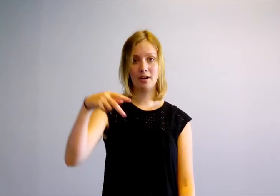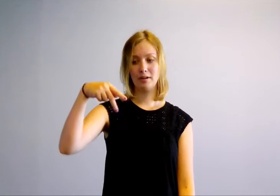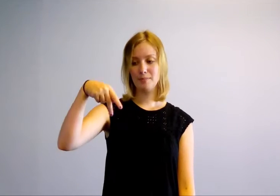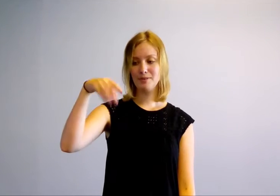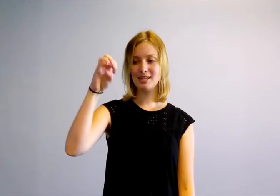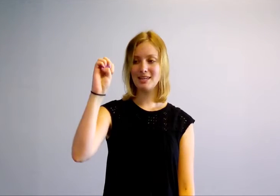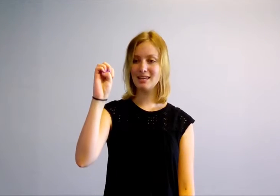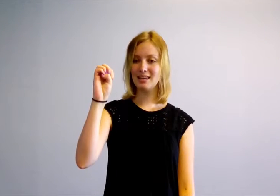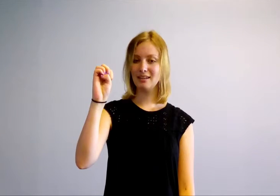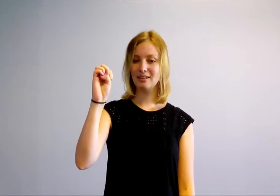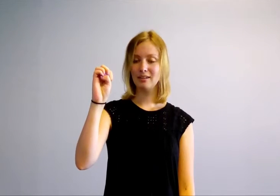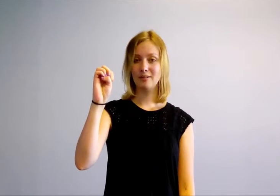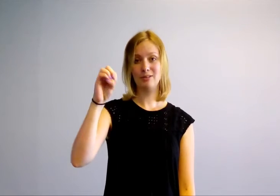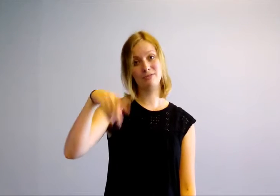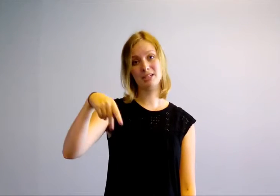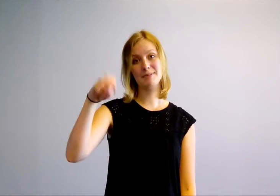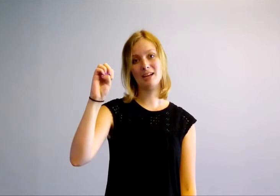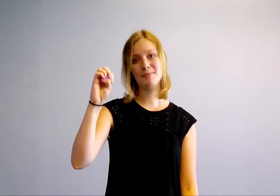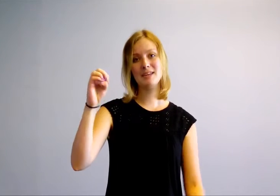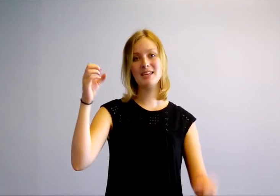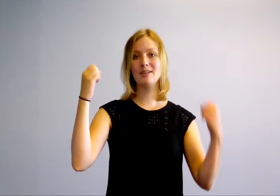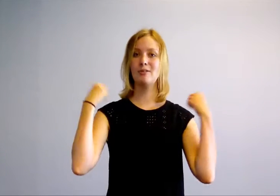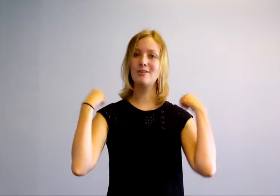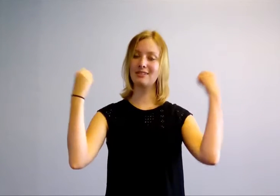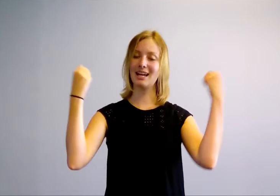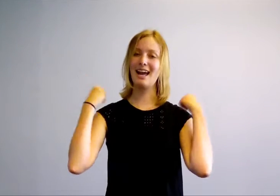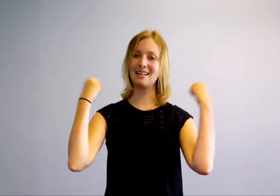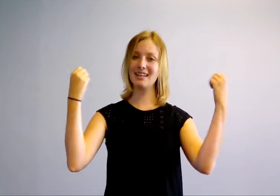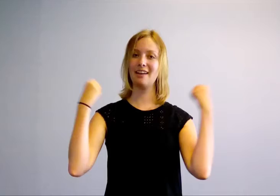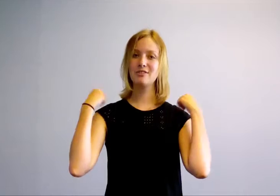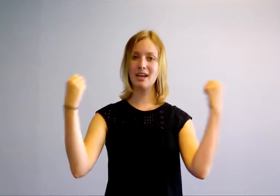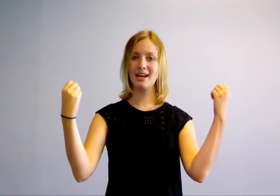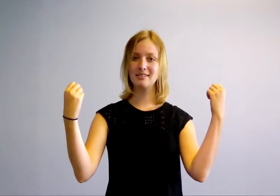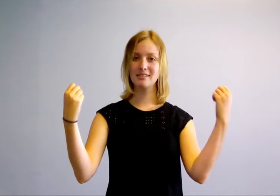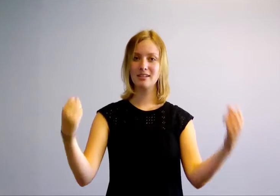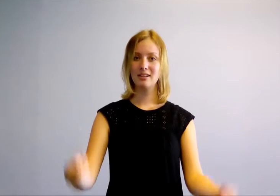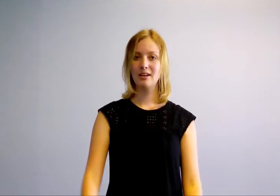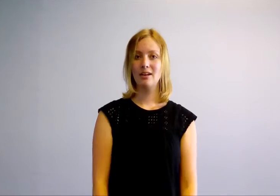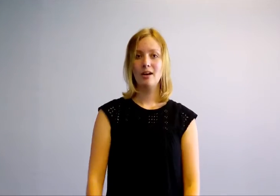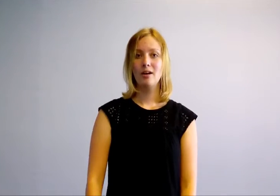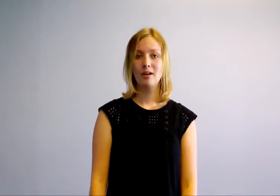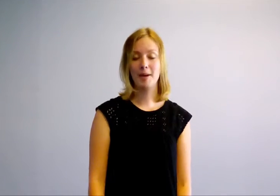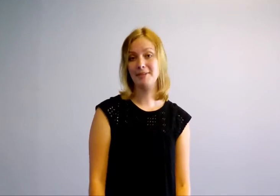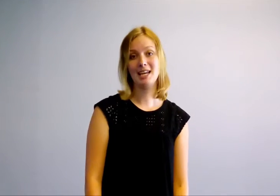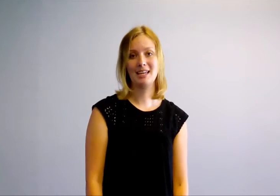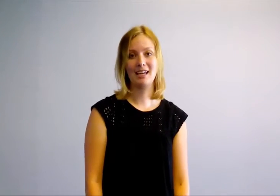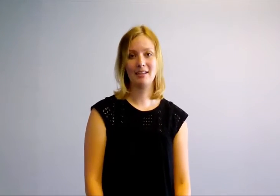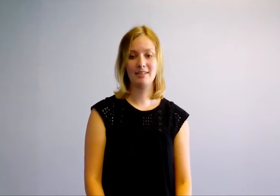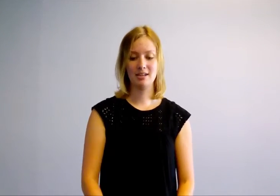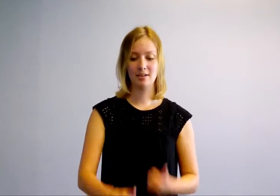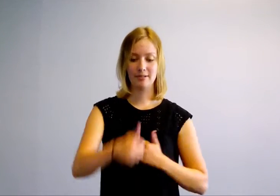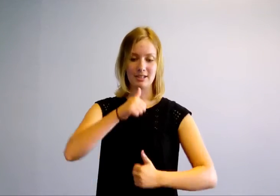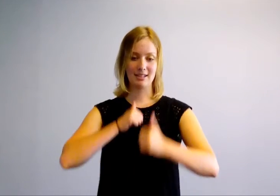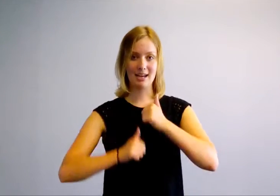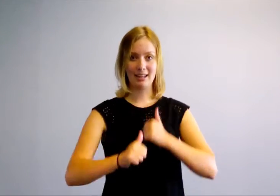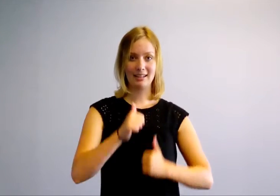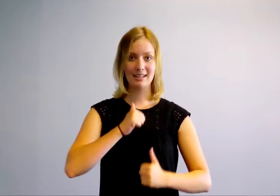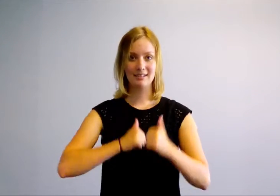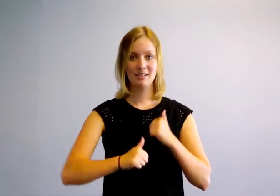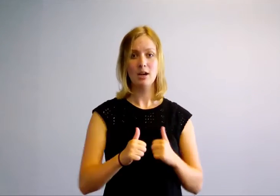or PE, which would just be signed PE, or you could sign it as exercise. Or we might be taking theater, which is signed like this,